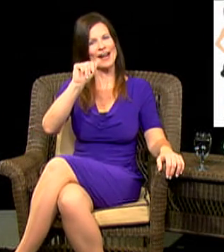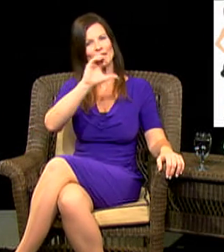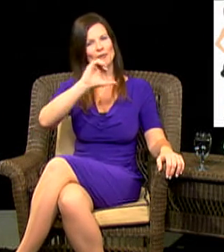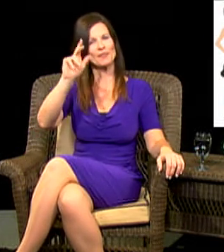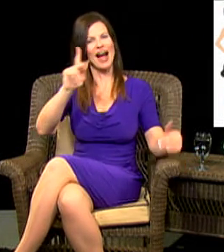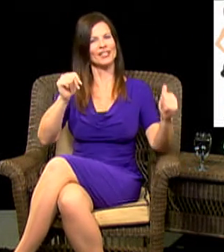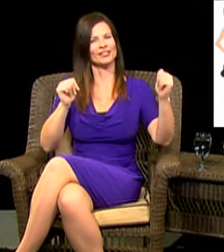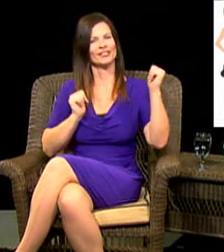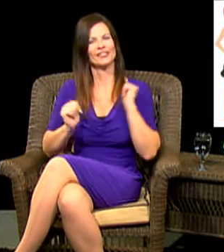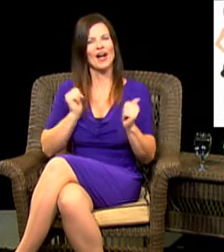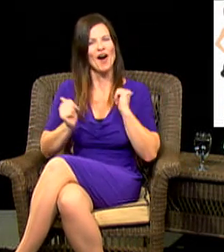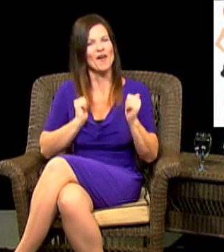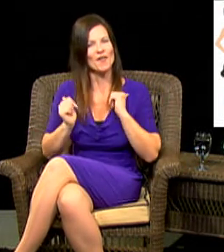welcome to the Aidan Mack Show.